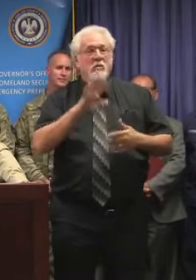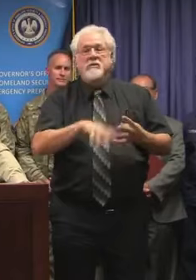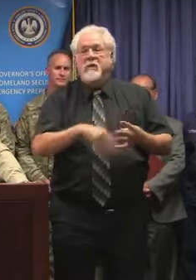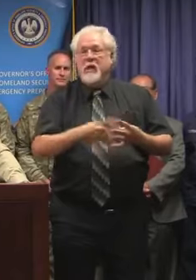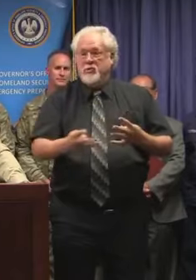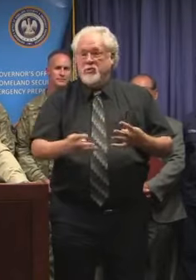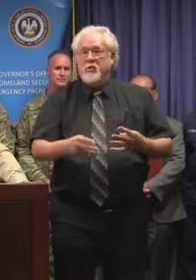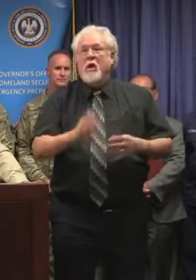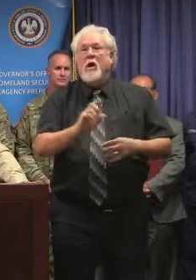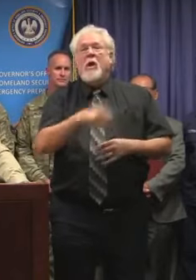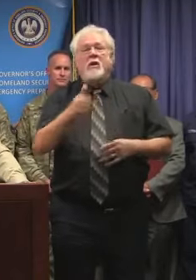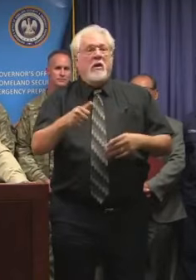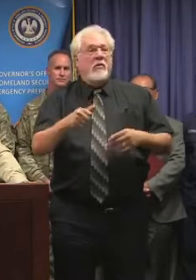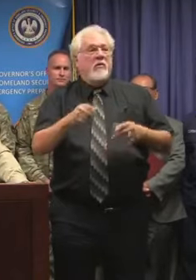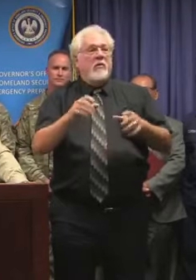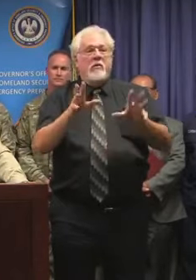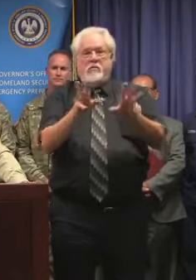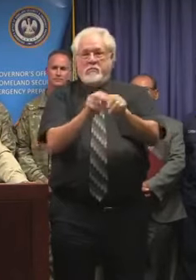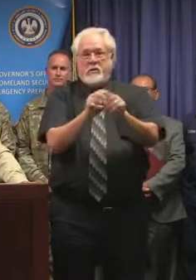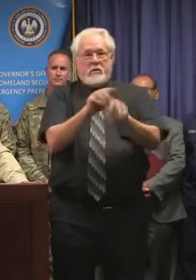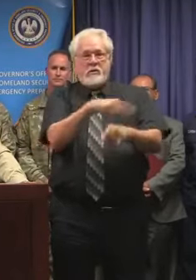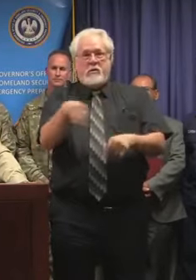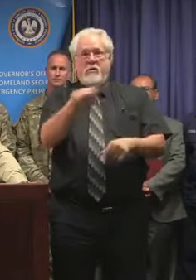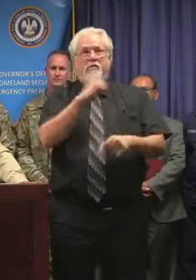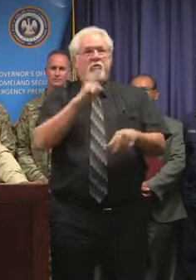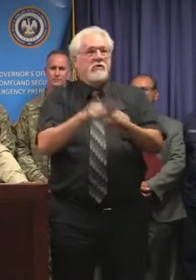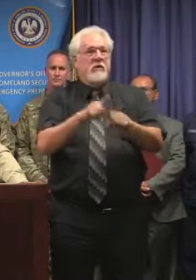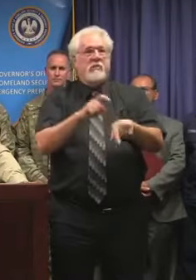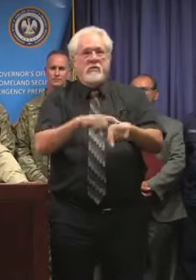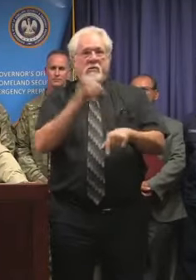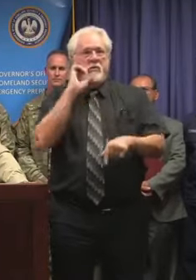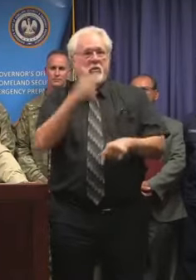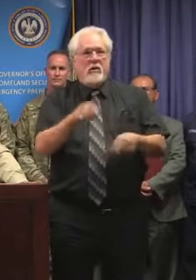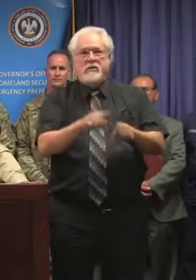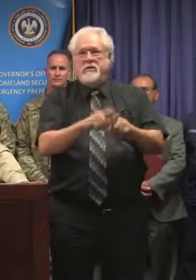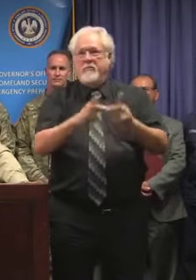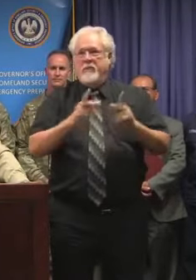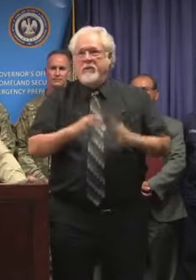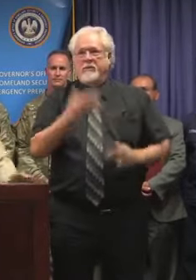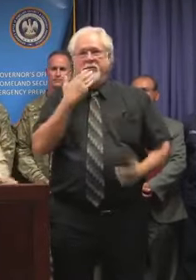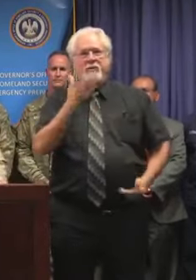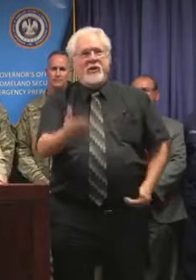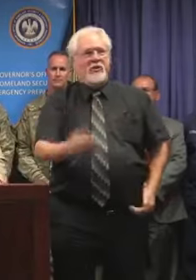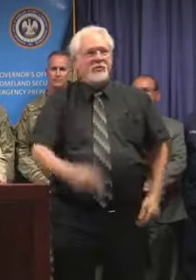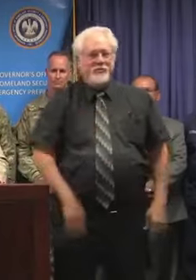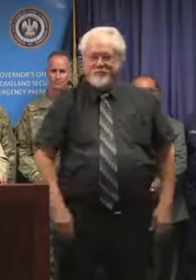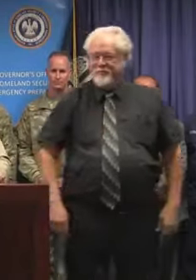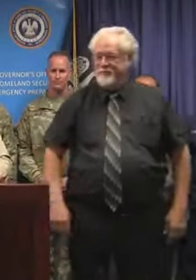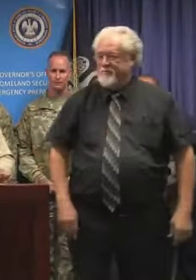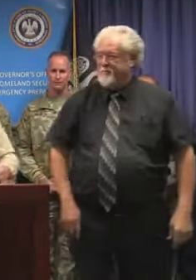schedule another press conference for the same time tomorrow, same place. Thank you all very much.